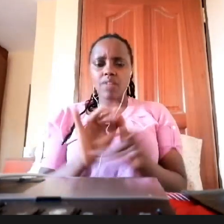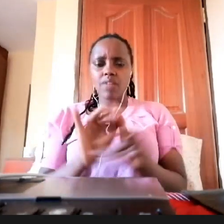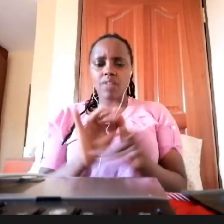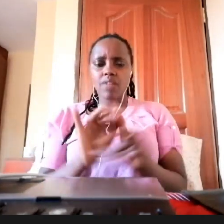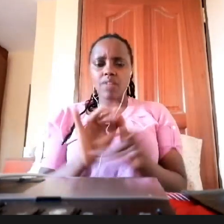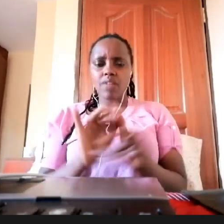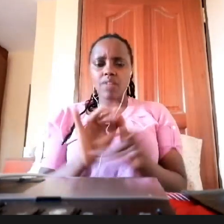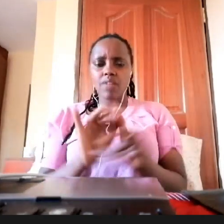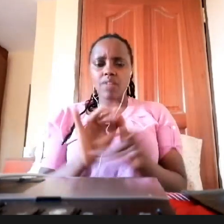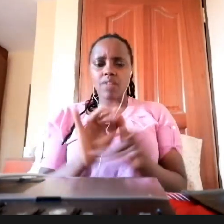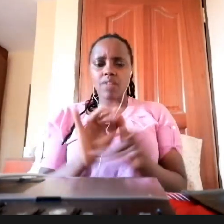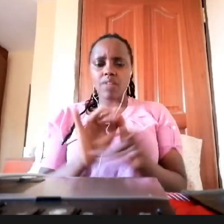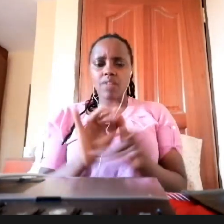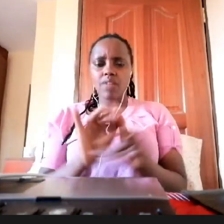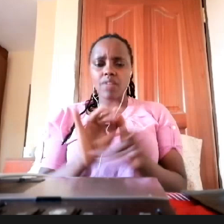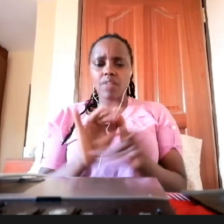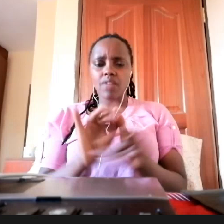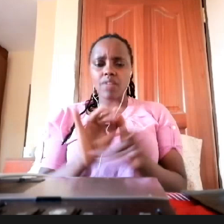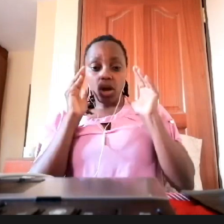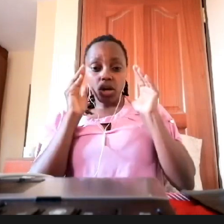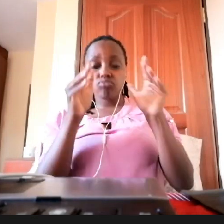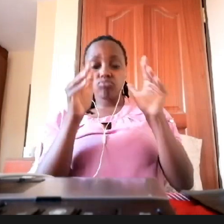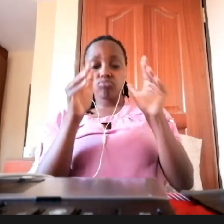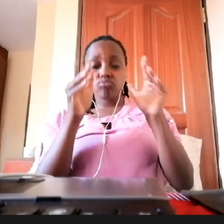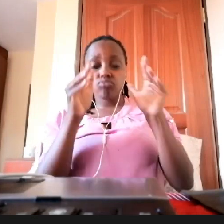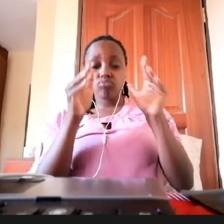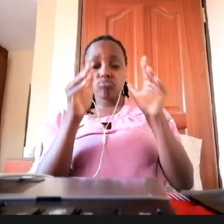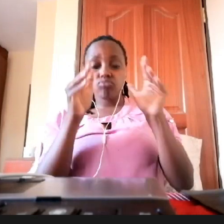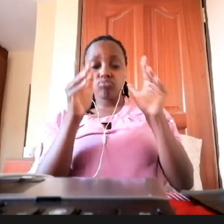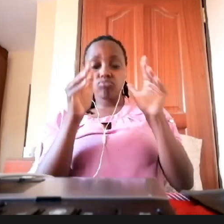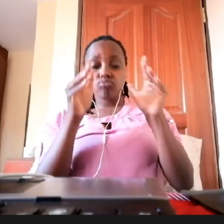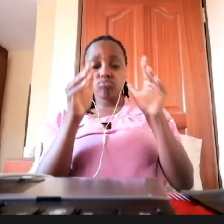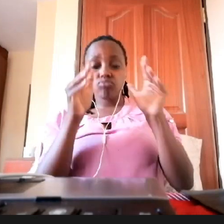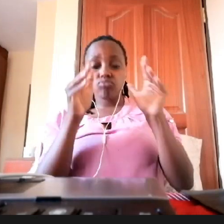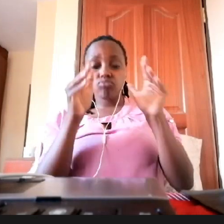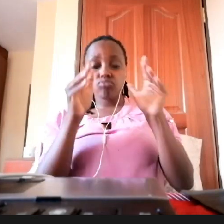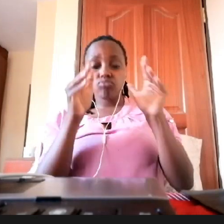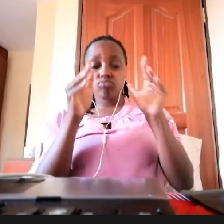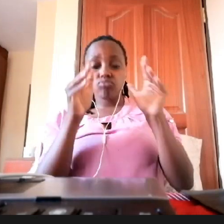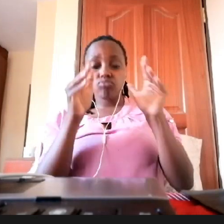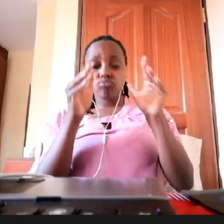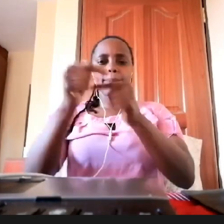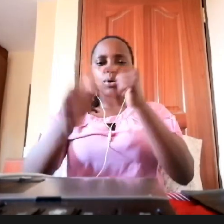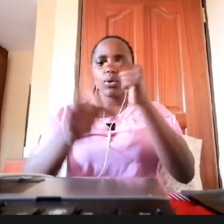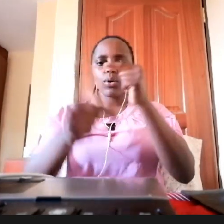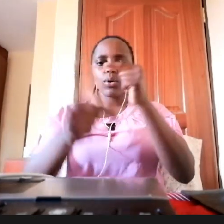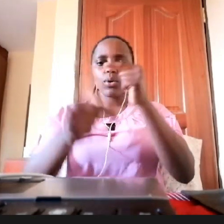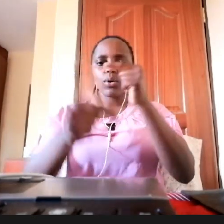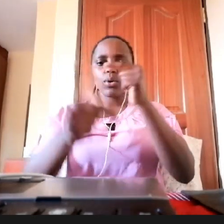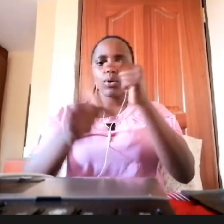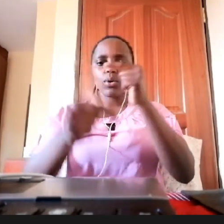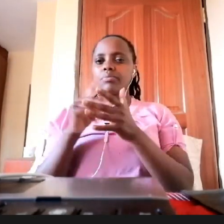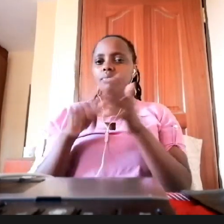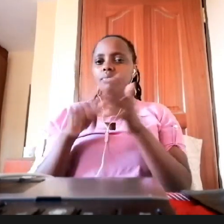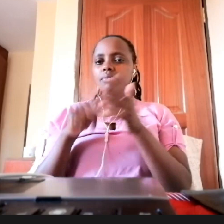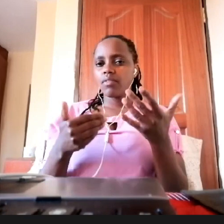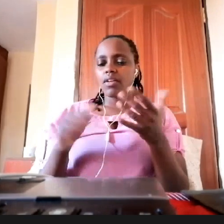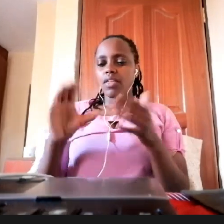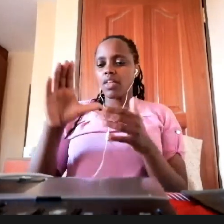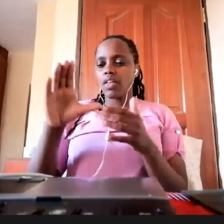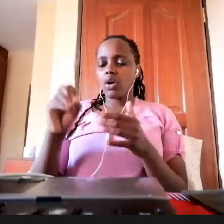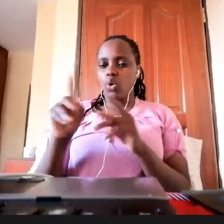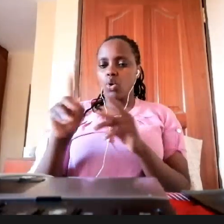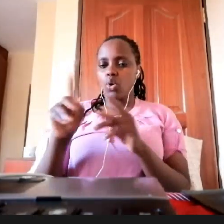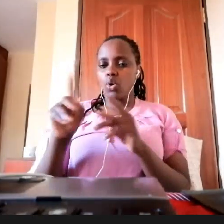also committed to sort of spearhead the process, the whole process throughout. So the core team developed